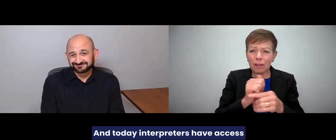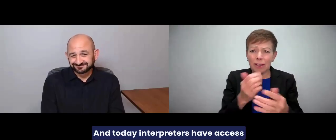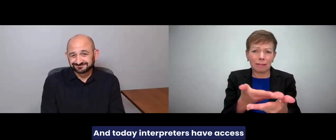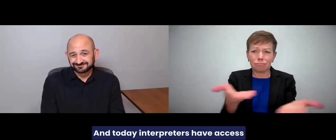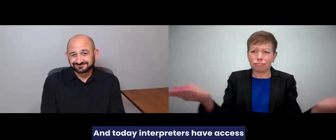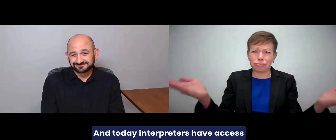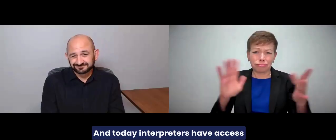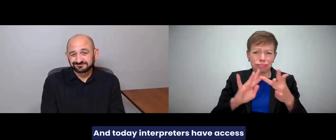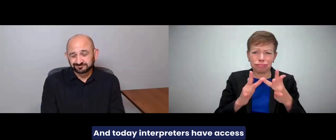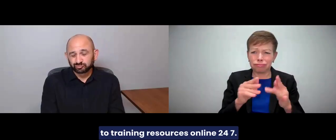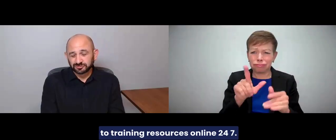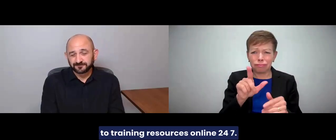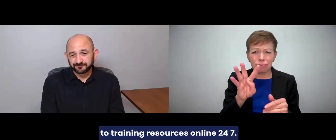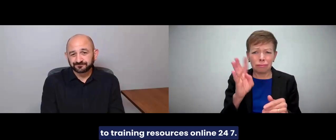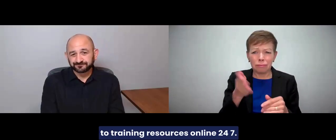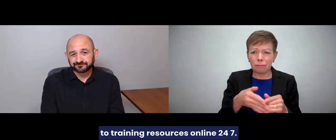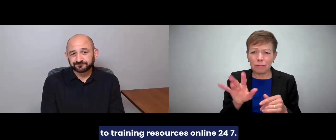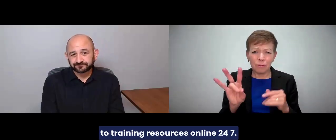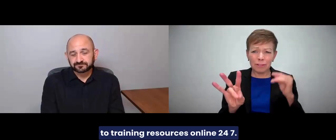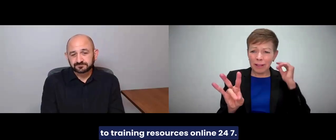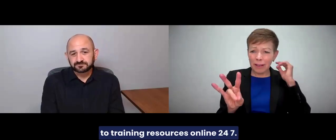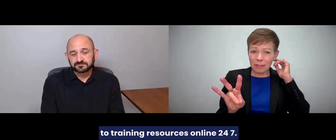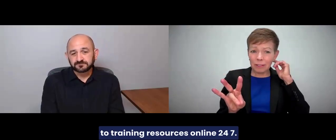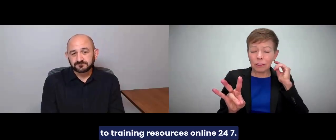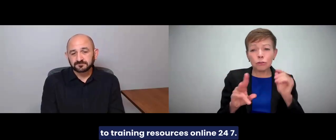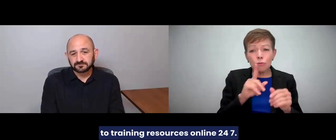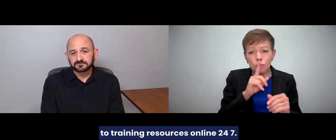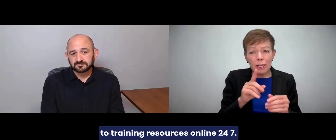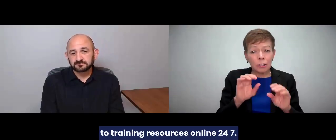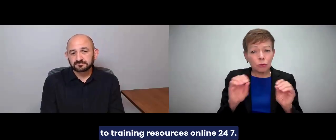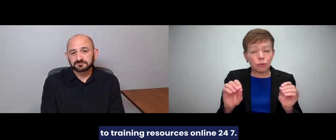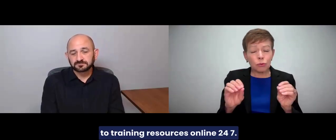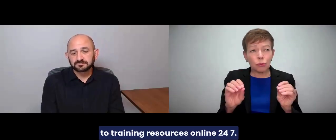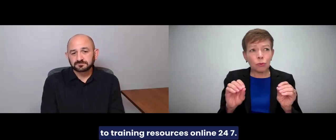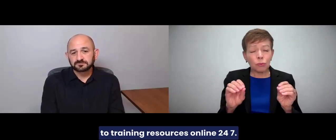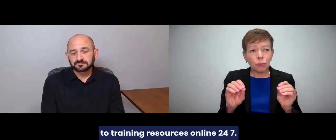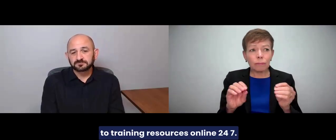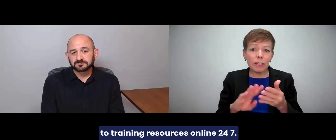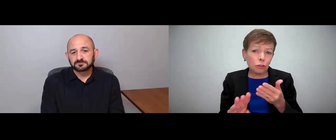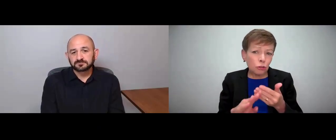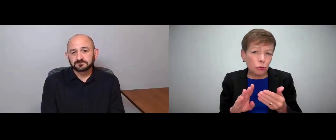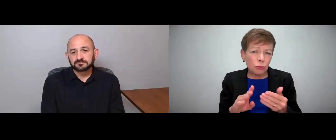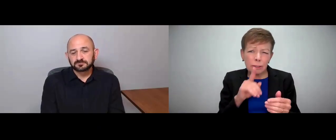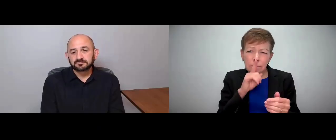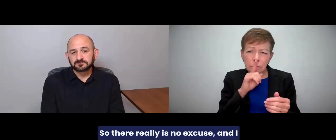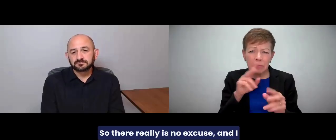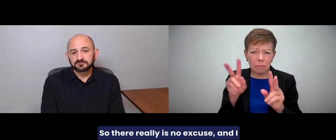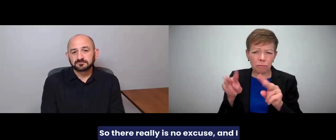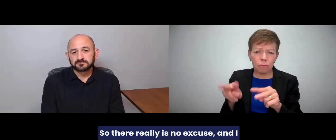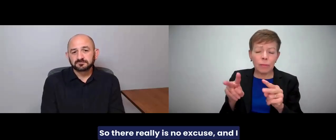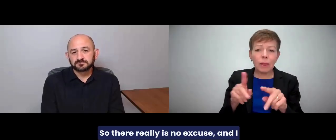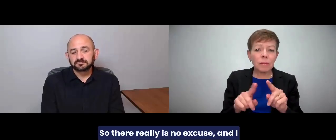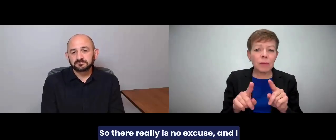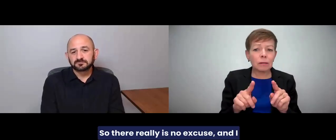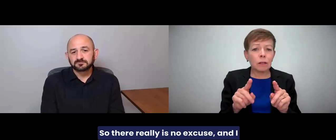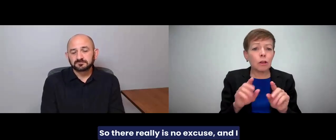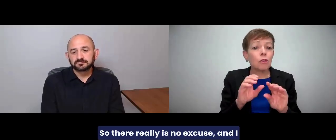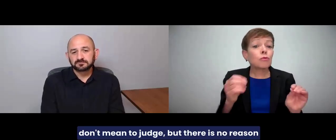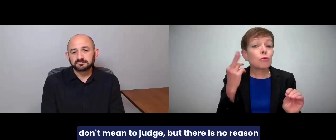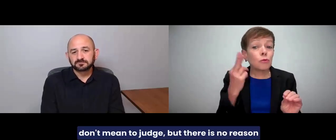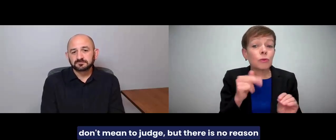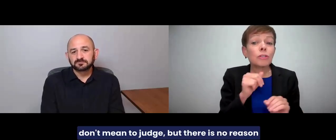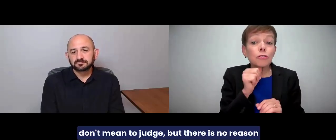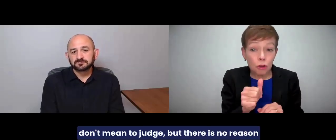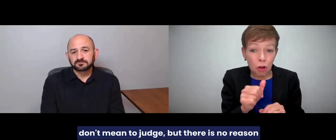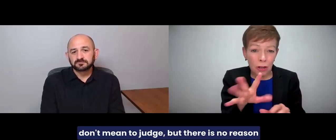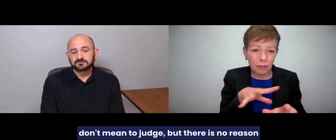today, interpreters have access to training resources online 24/7. So there really is no excuse. And I don't